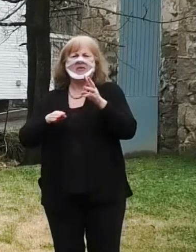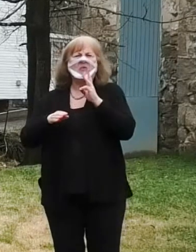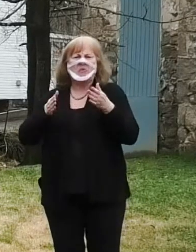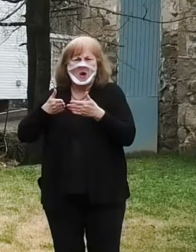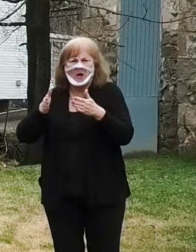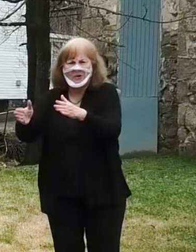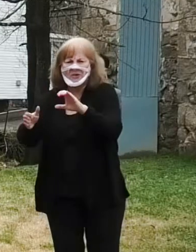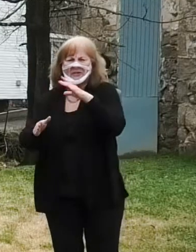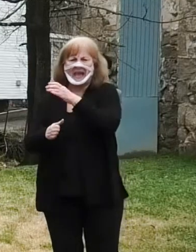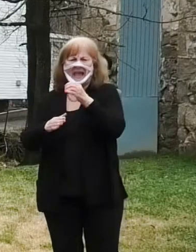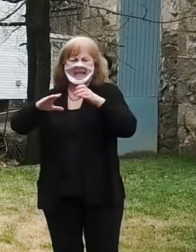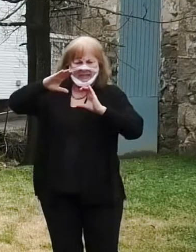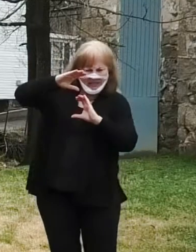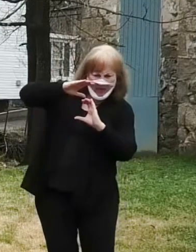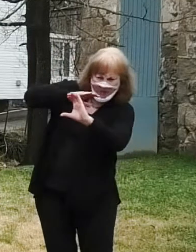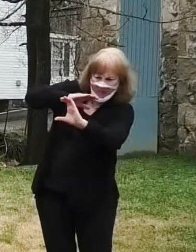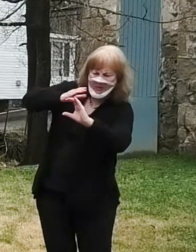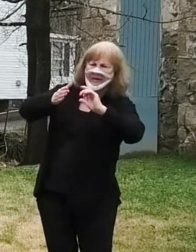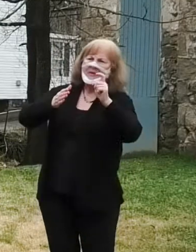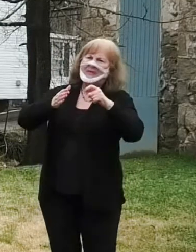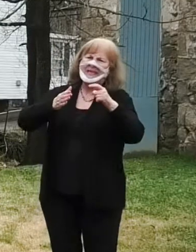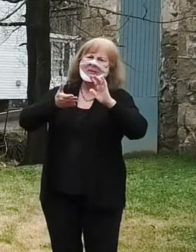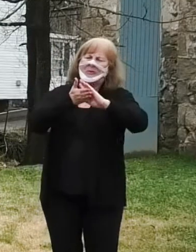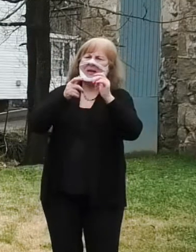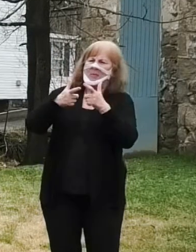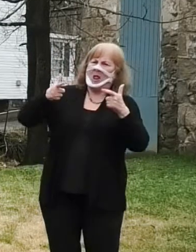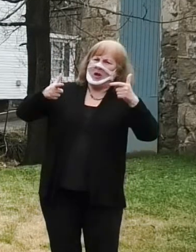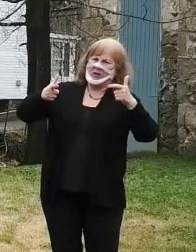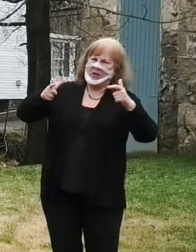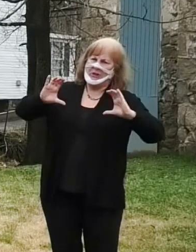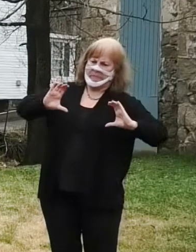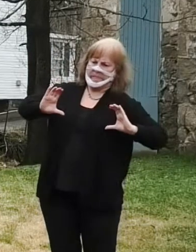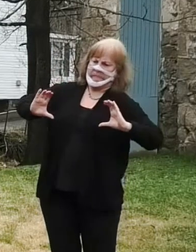and culverts to be larger.